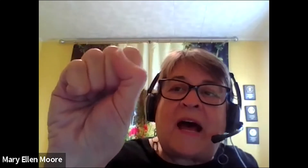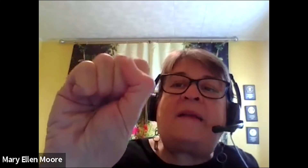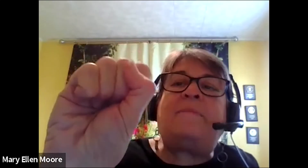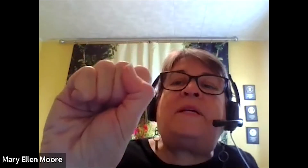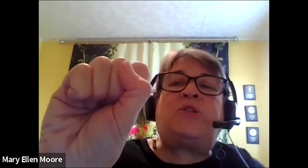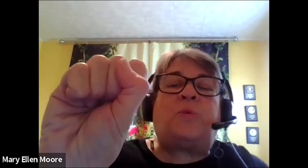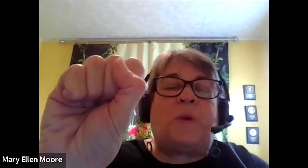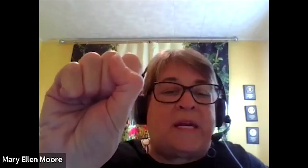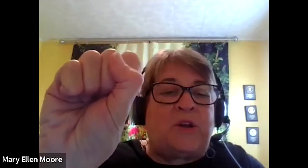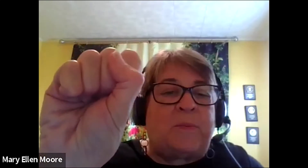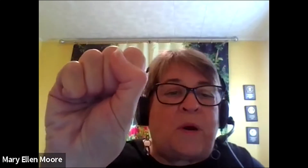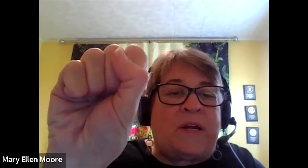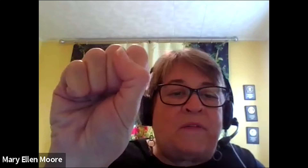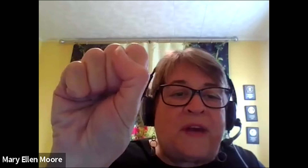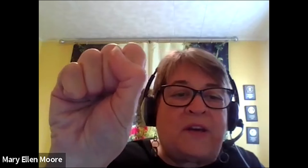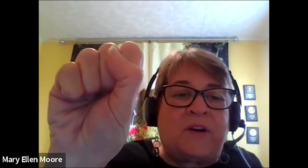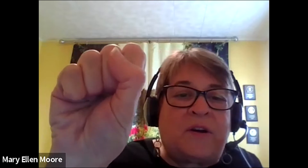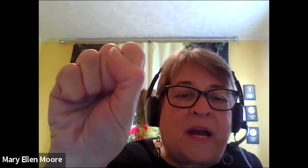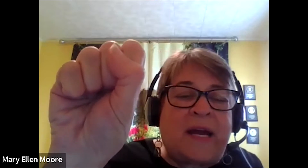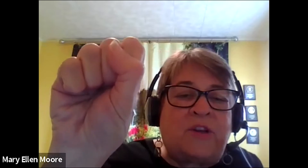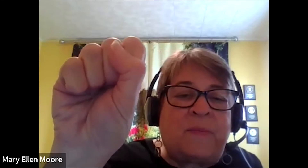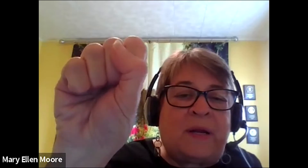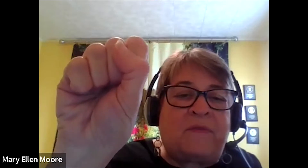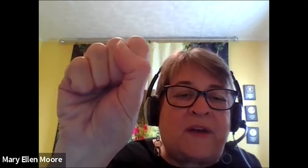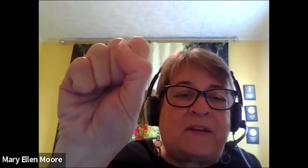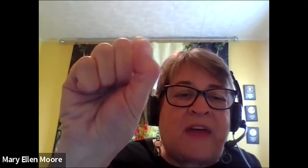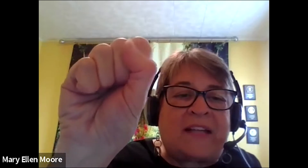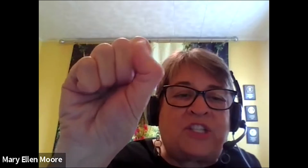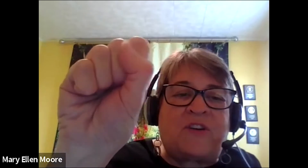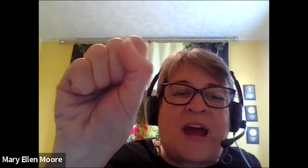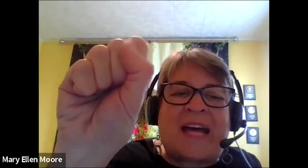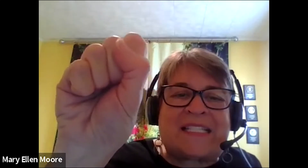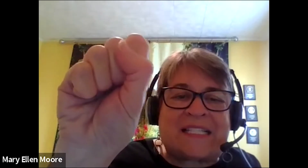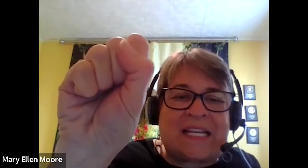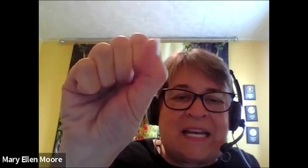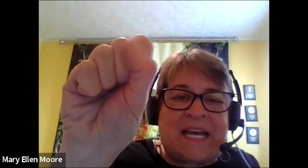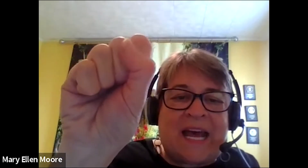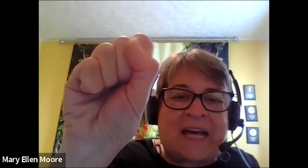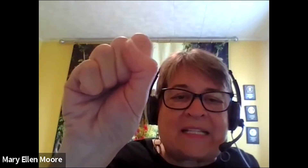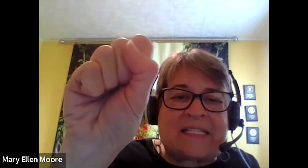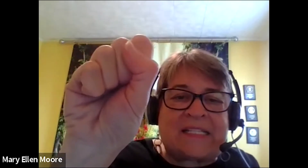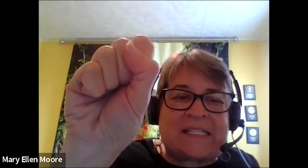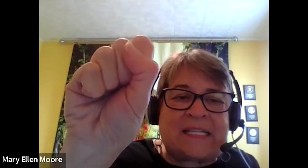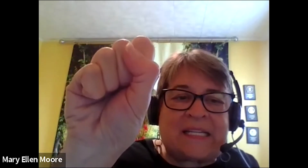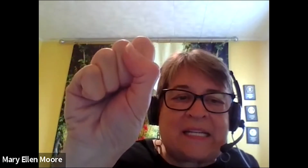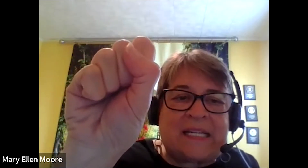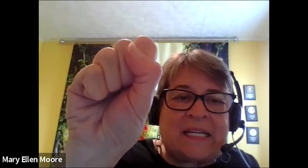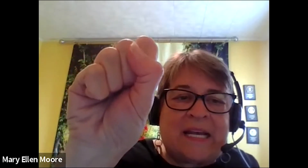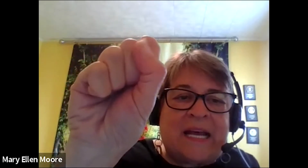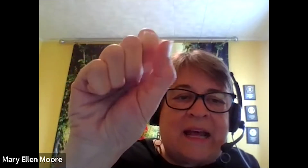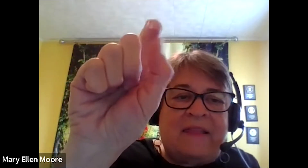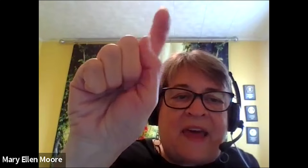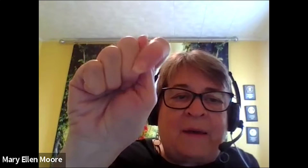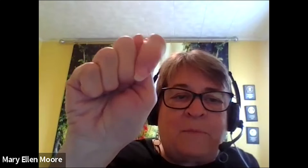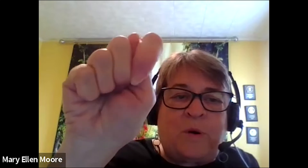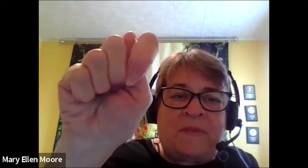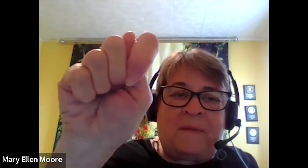outside between your pointer finger and your middle finger. That's your S. S. Then put them